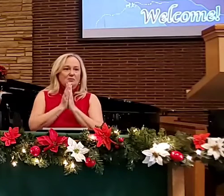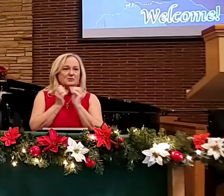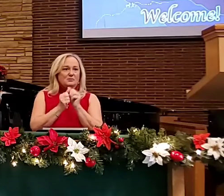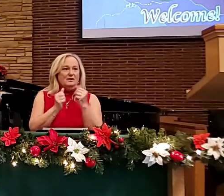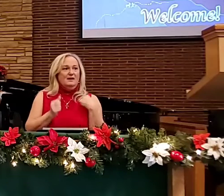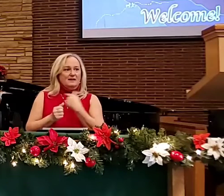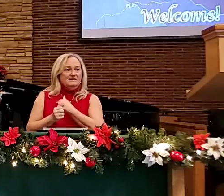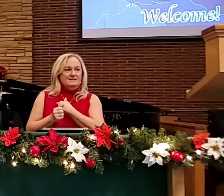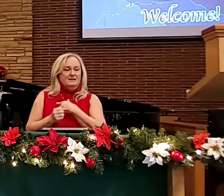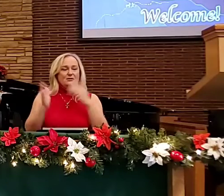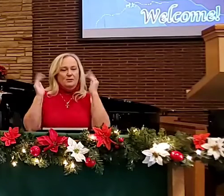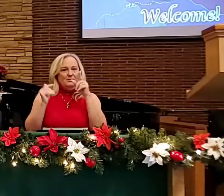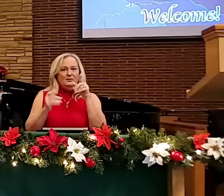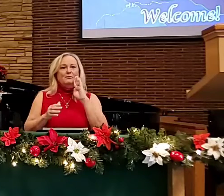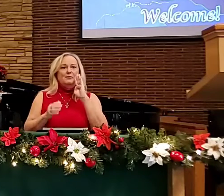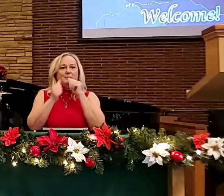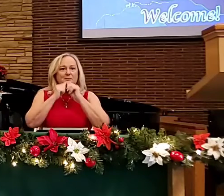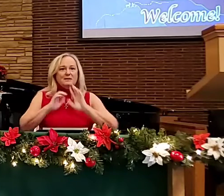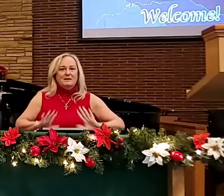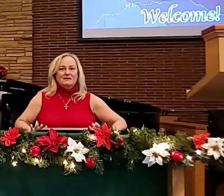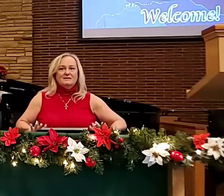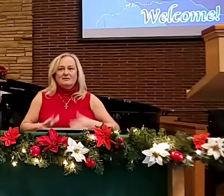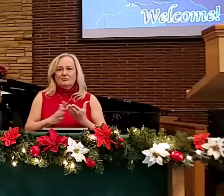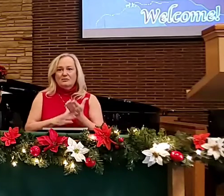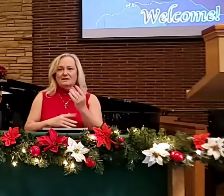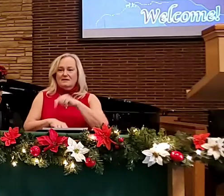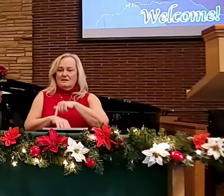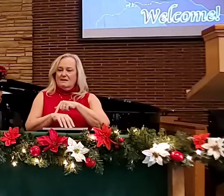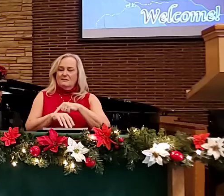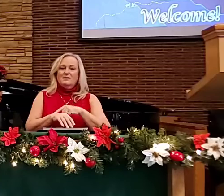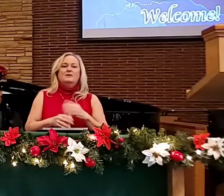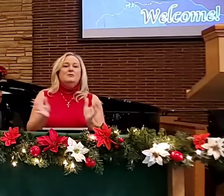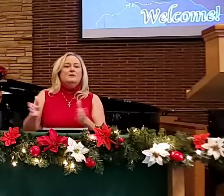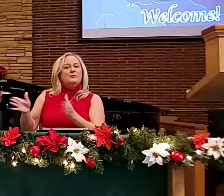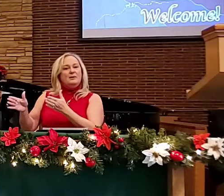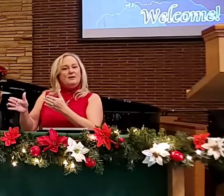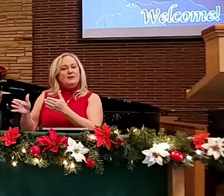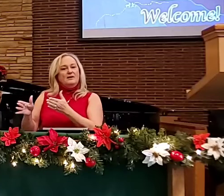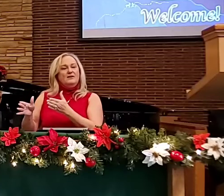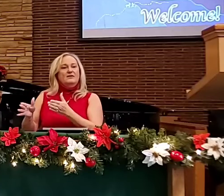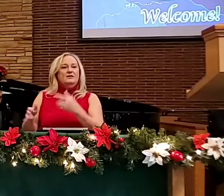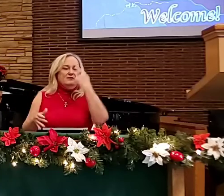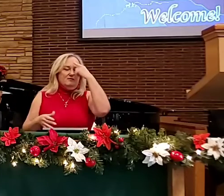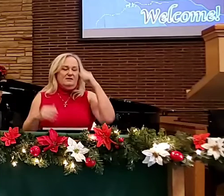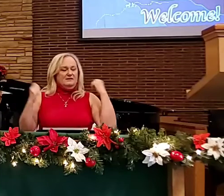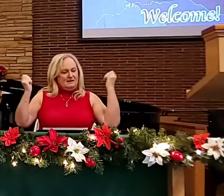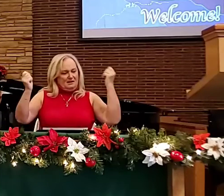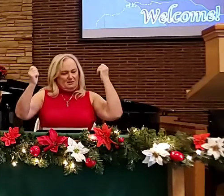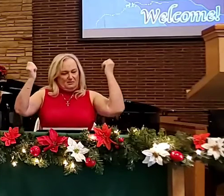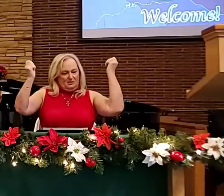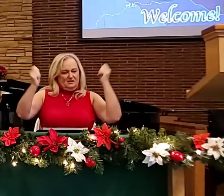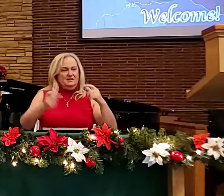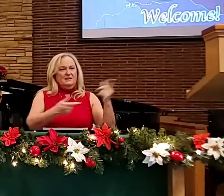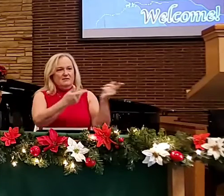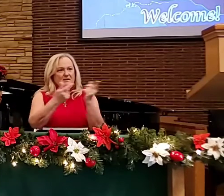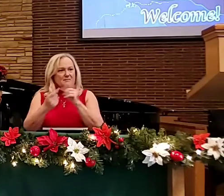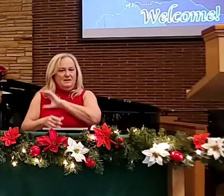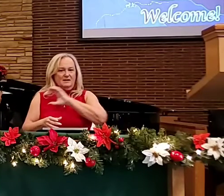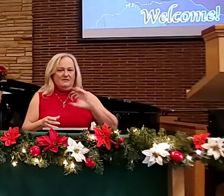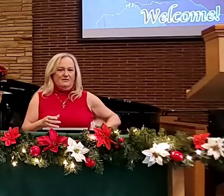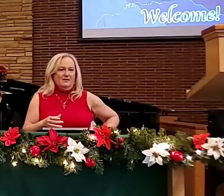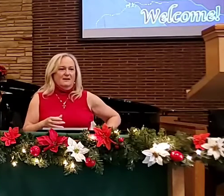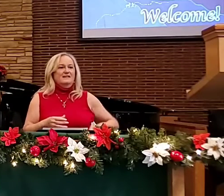us, and we hope you will be blessed during this time as we prepare for the celebration of the coming of